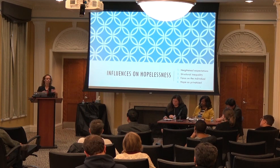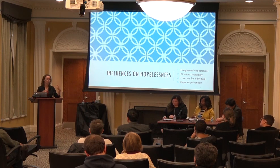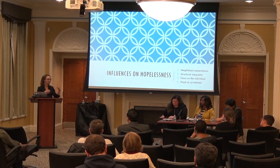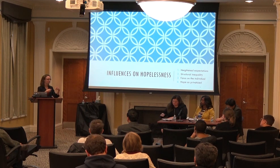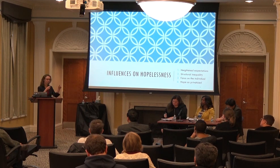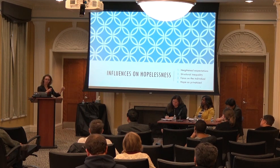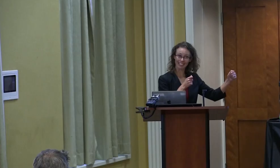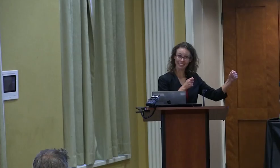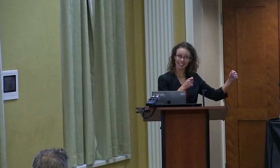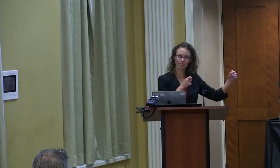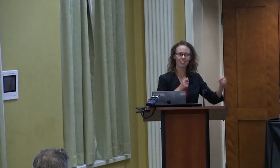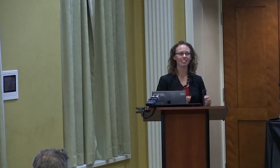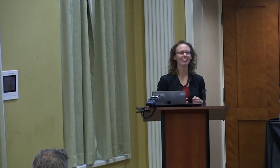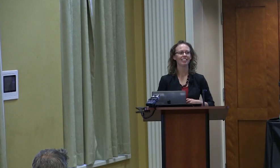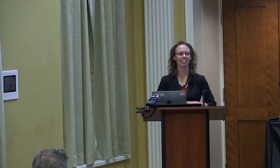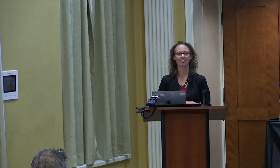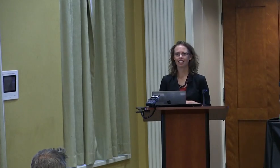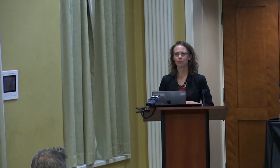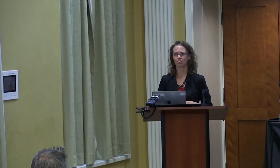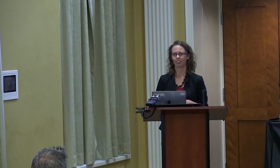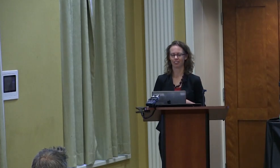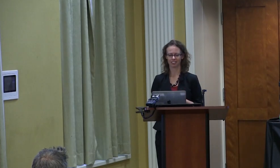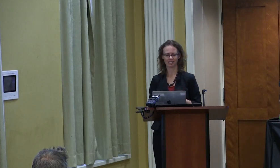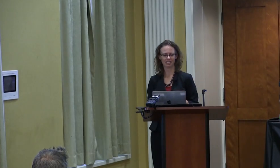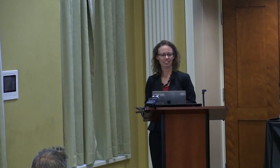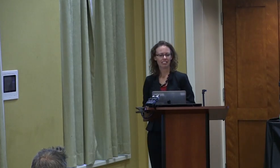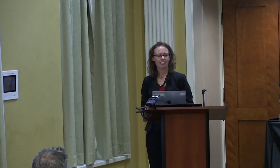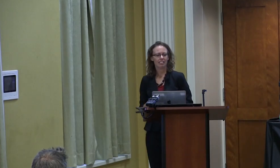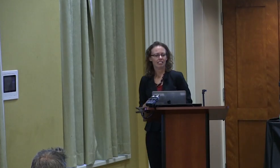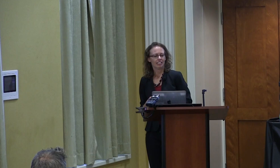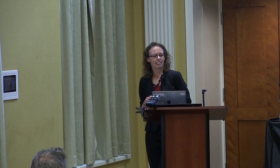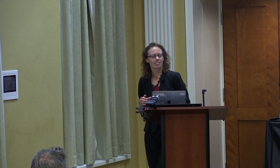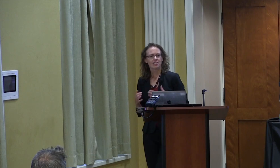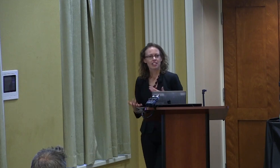that they believed in and counted on.